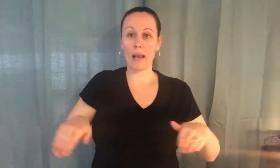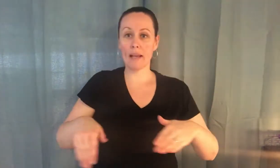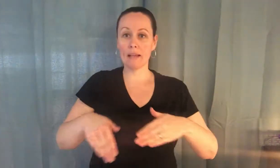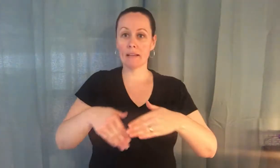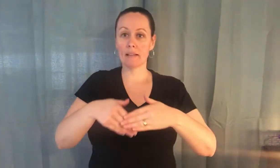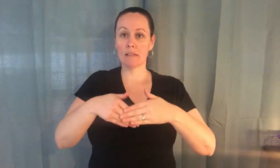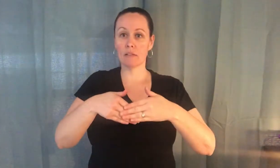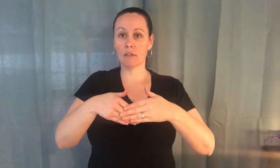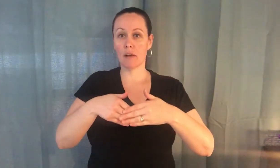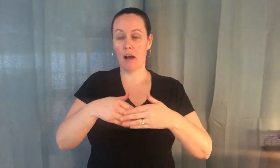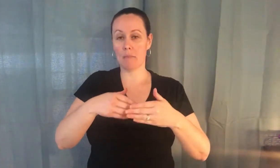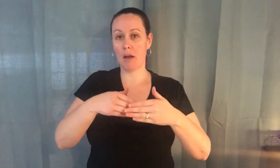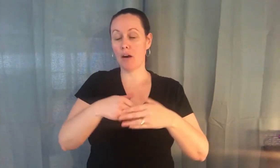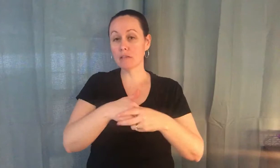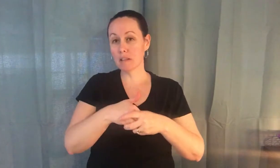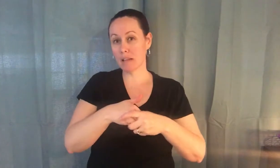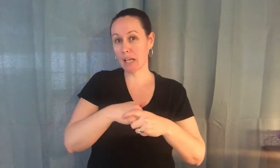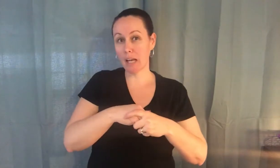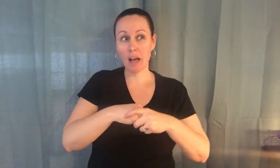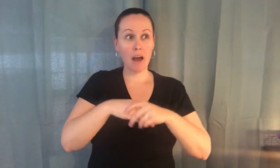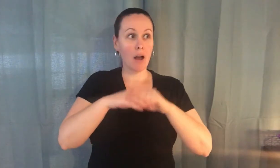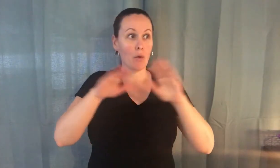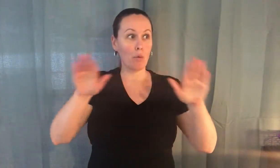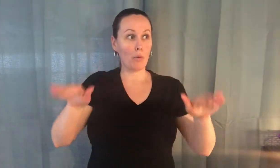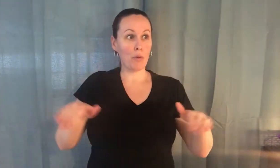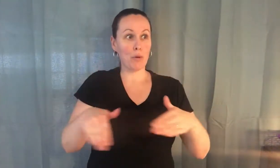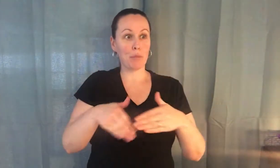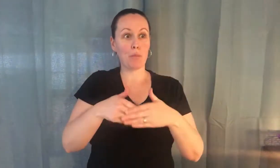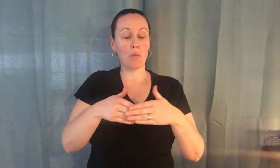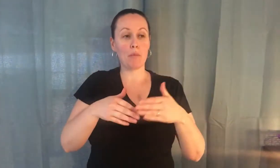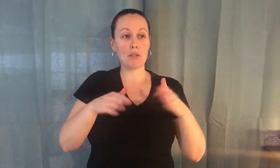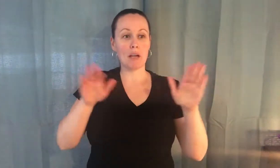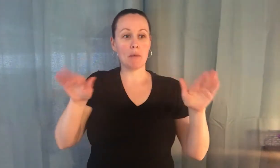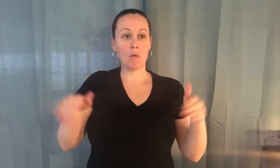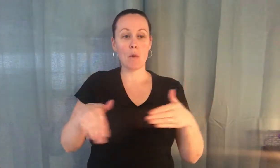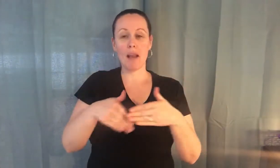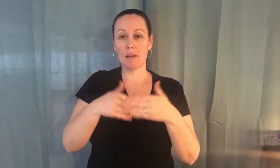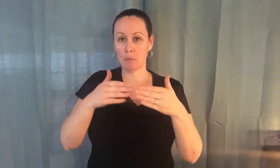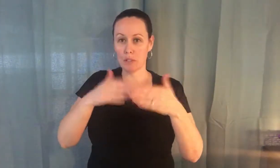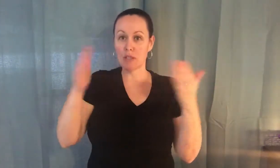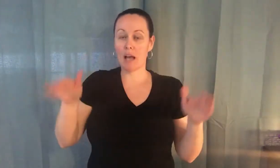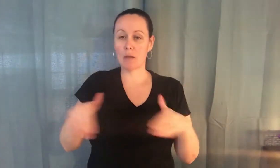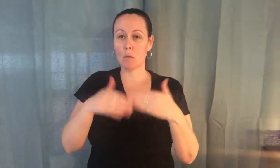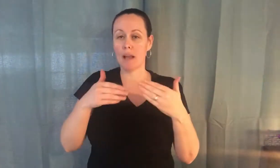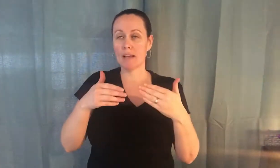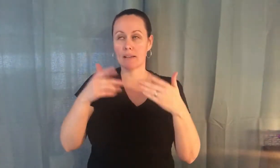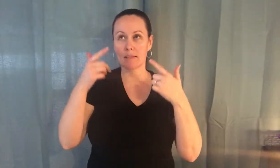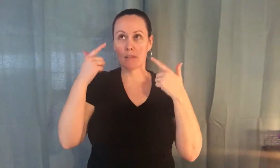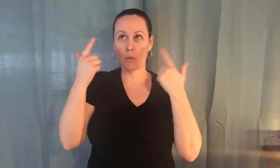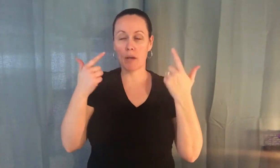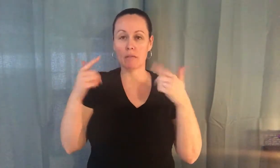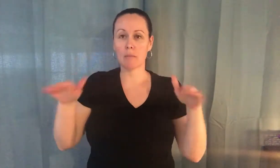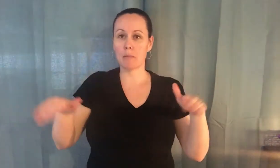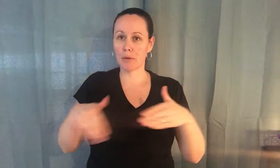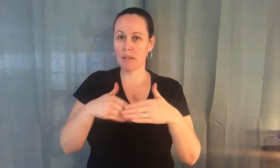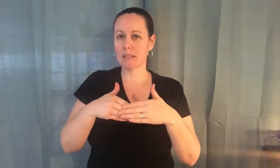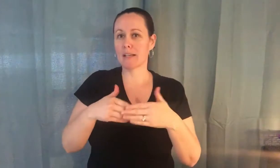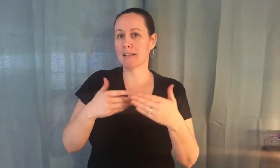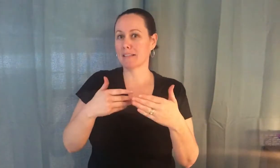Wedding. I often think when we talk about wedding, when we sign wedding, a way to remember it is like a